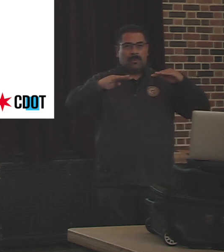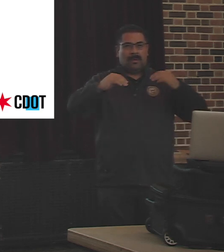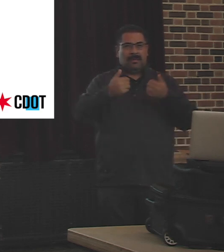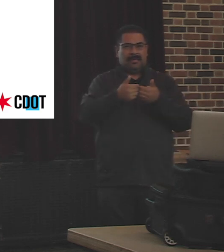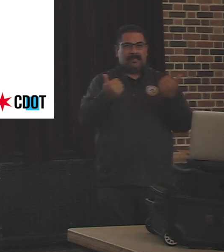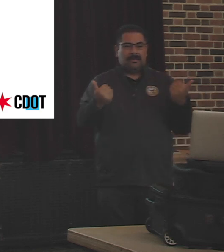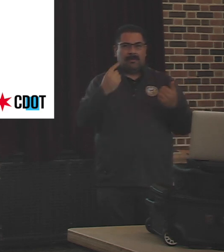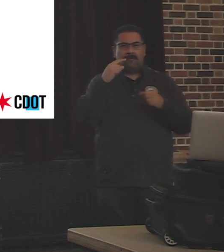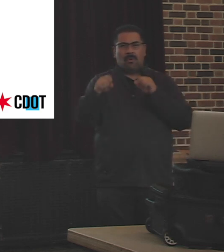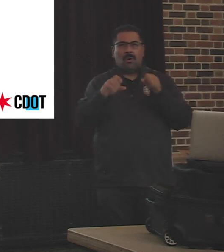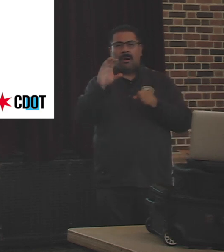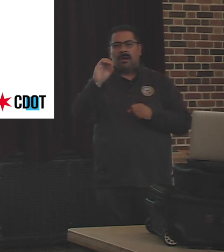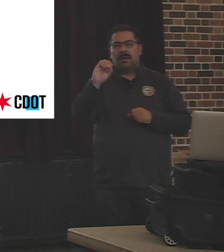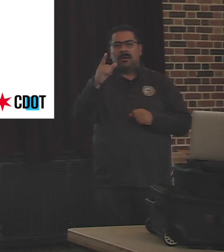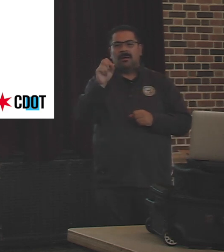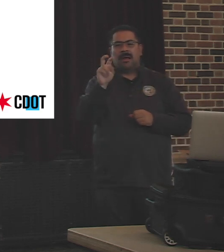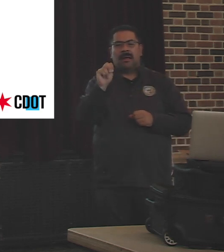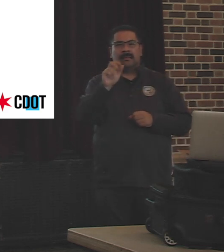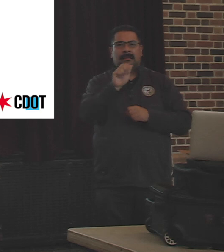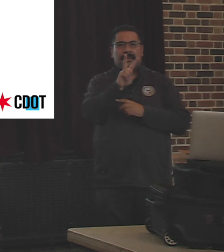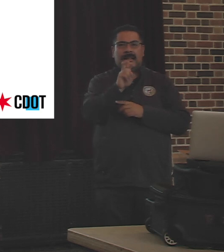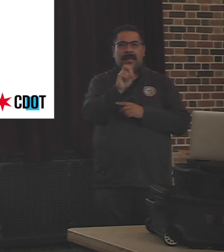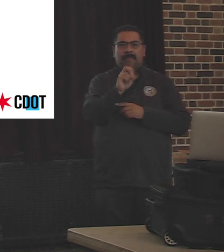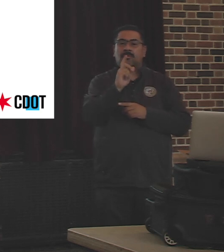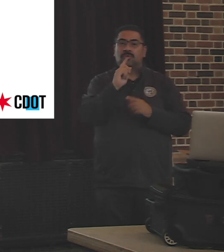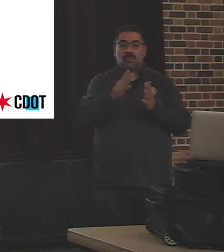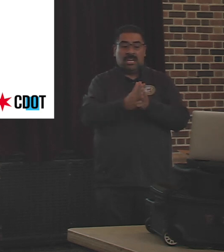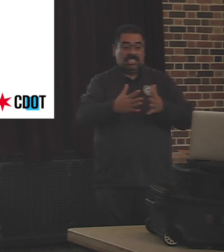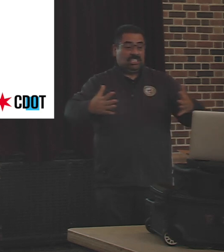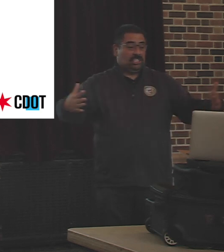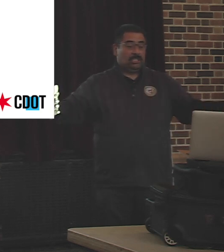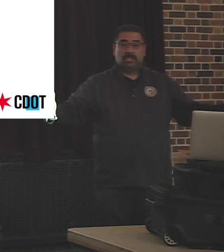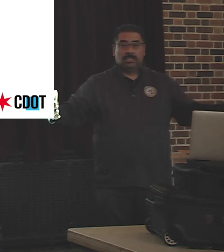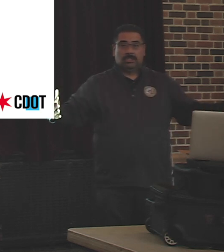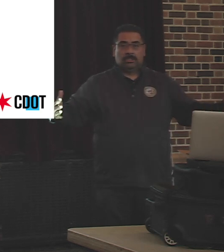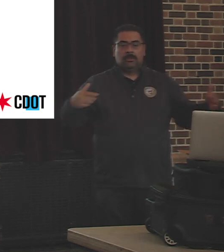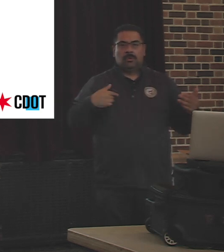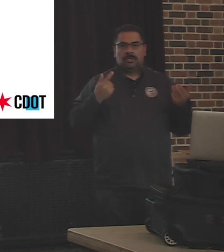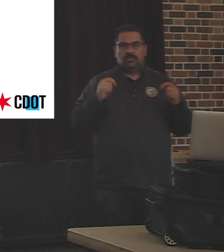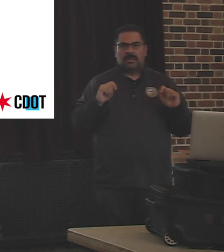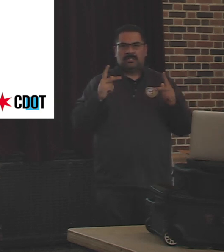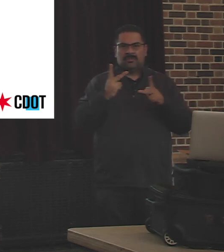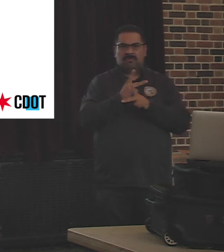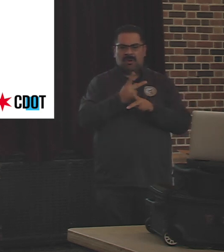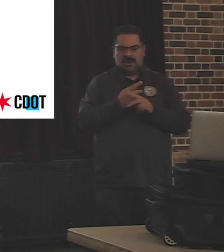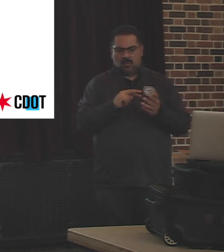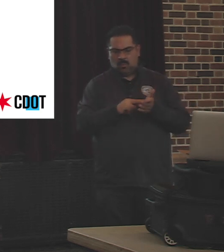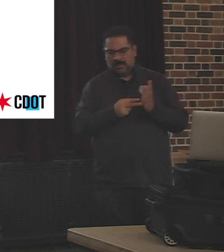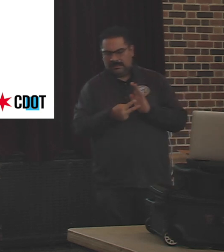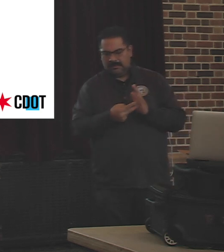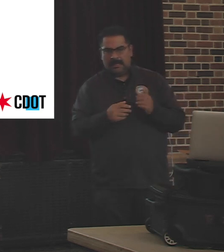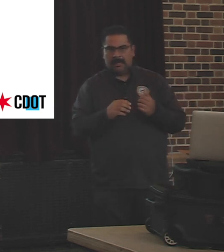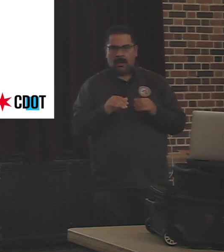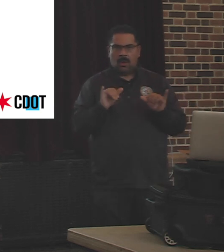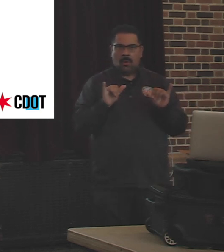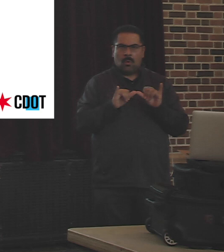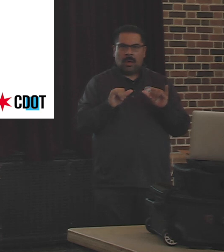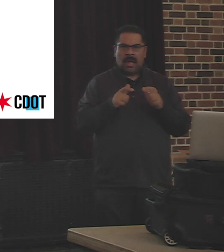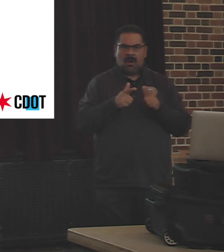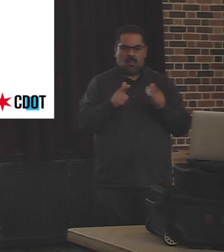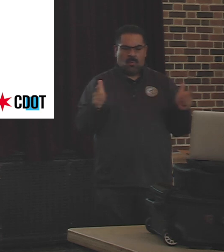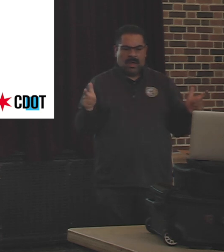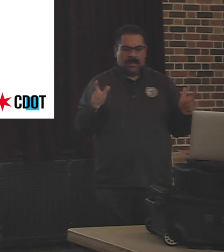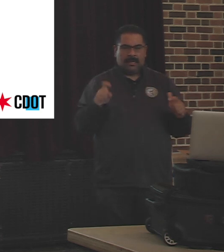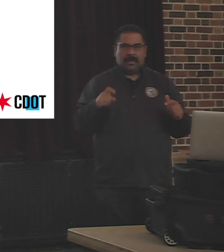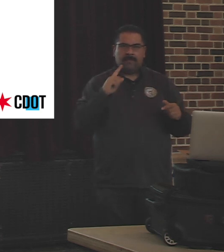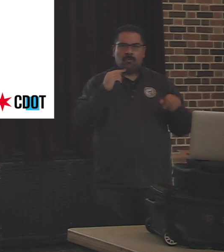motorists. The thing about Ogden Avenue is that it's really wide, so we're trying to figure out what does that mean? How wide does it need to be for the traffic that's